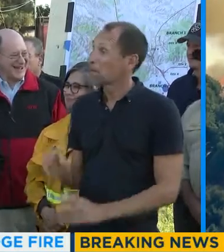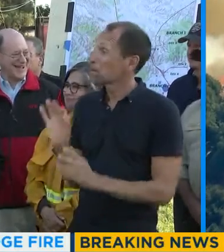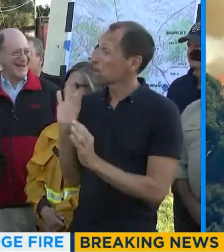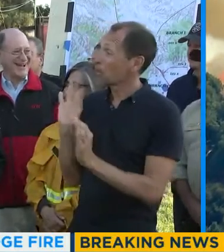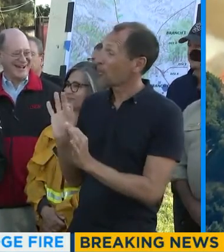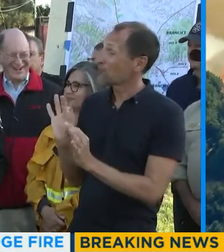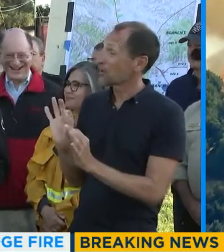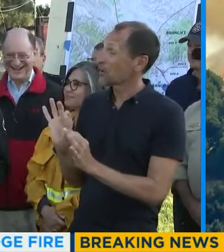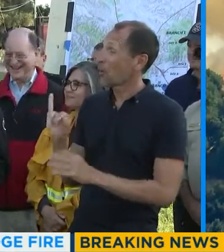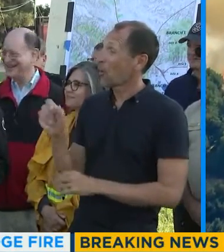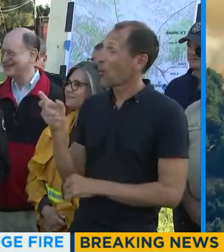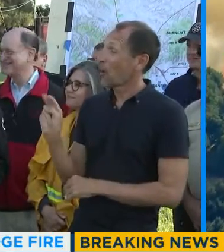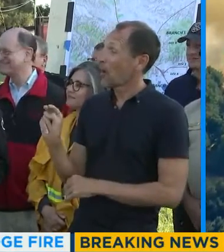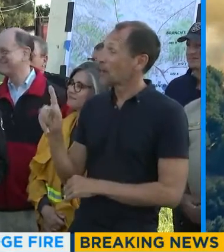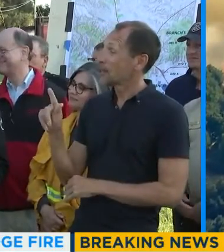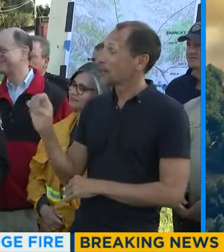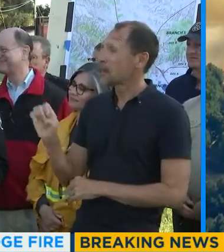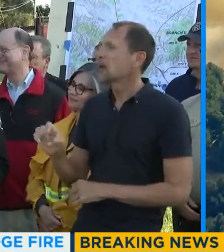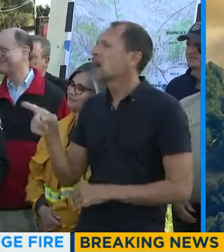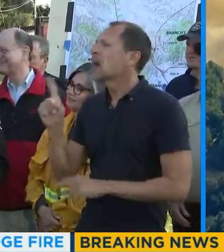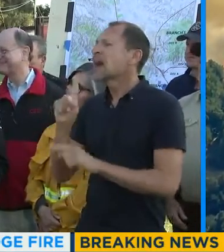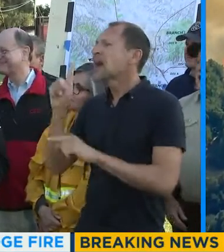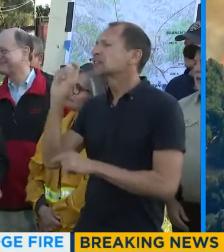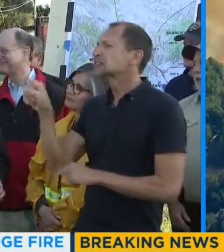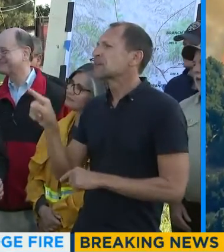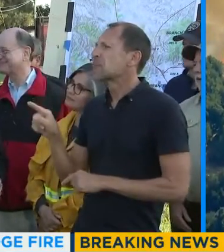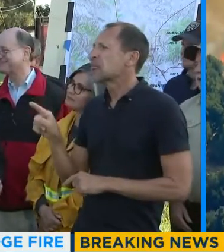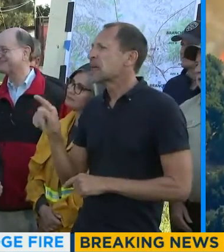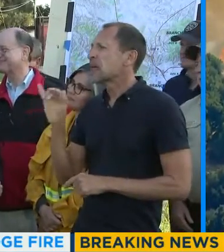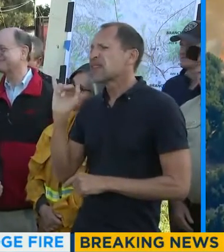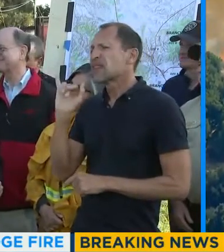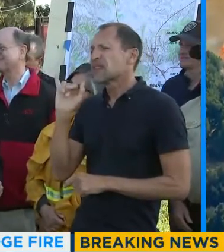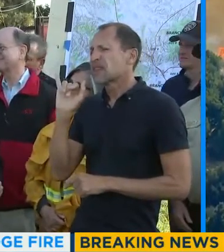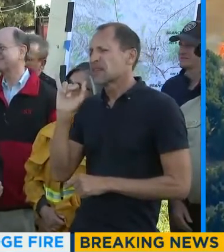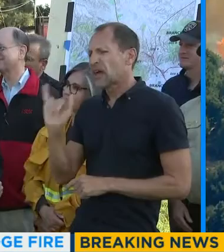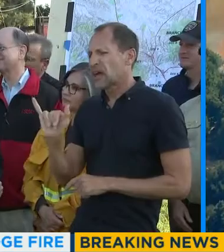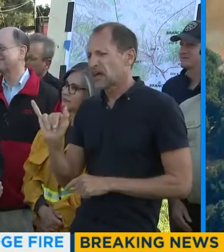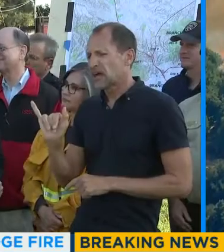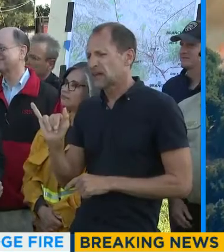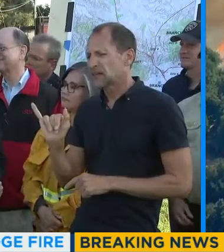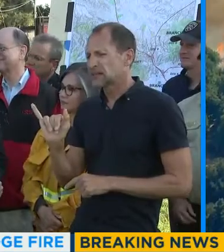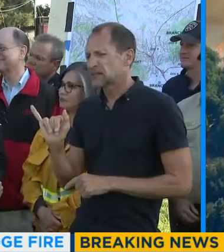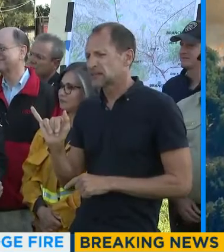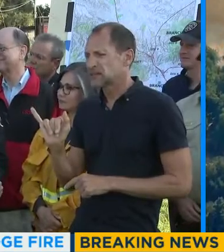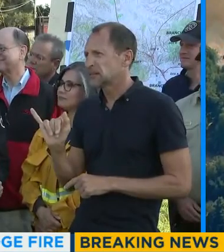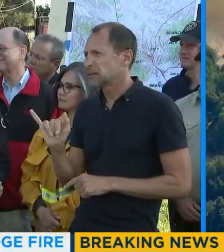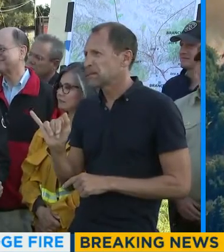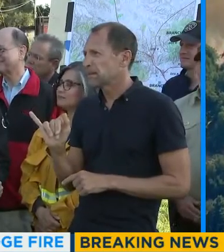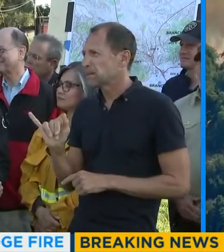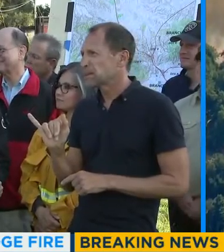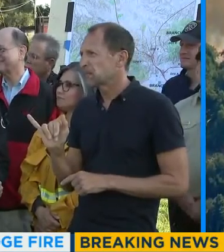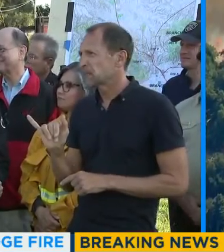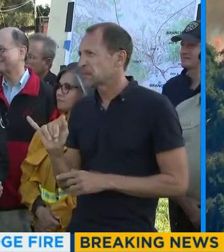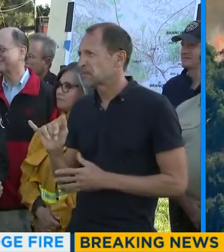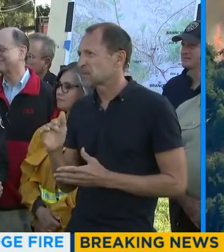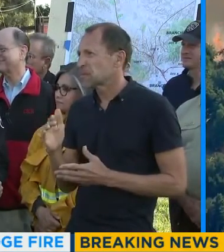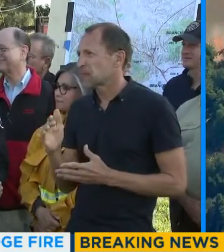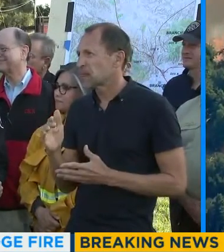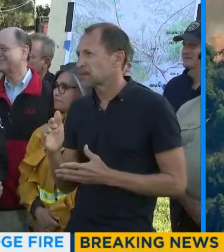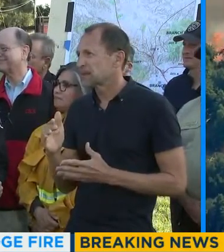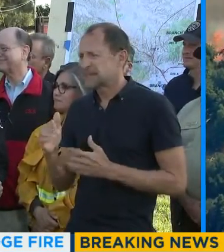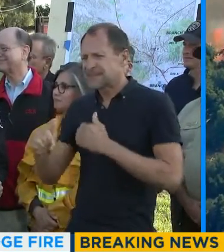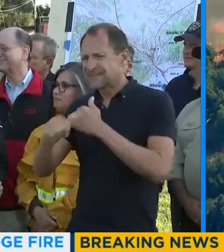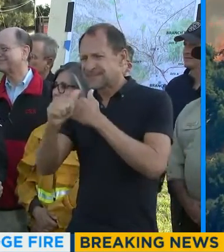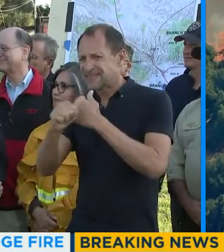Right. Okay. Any questions? Yeah. Please. I don't know if we wanted to stay for the questions or not. Okay. We're going to quickly recap